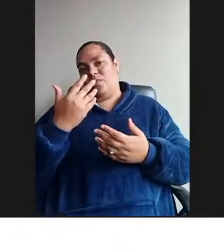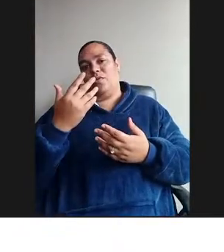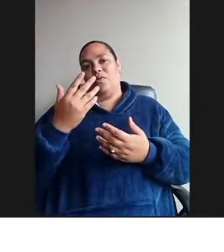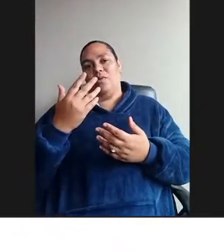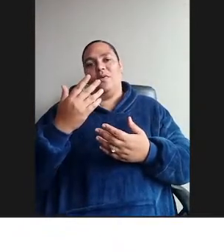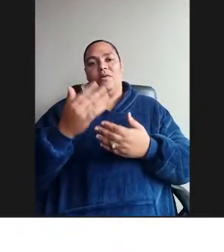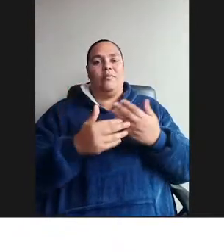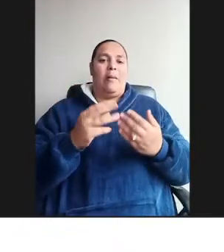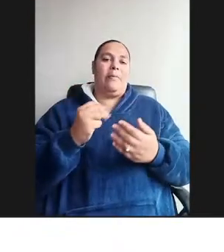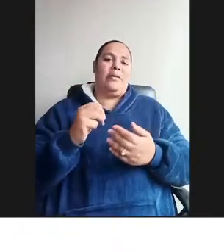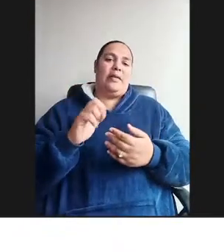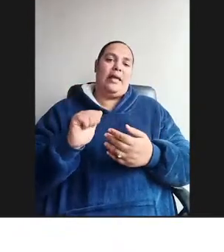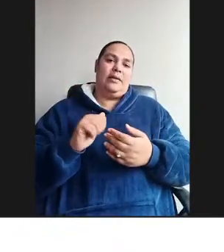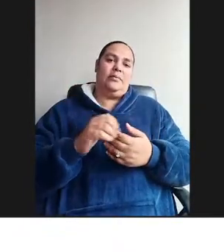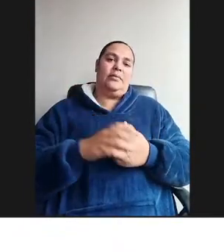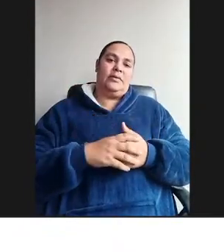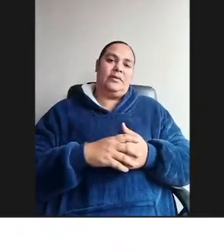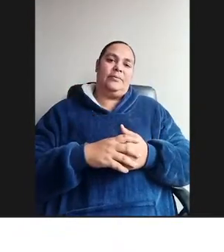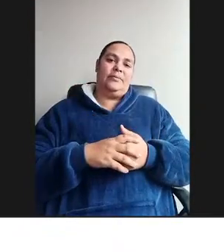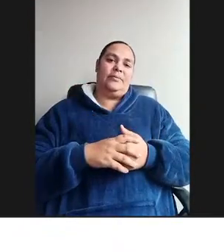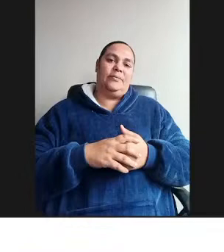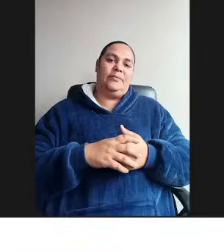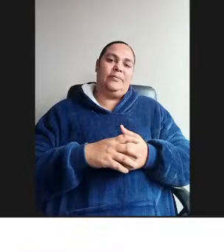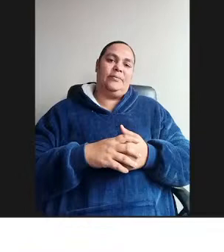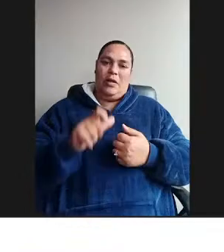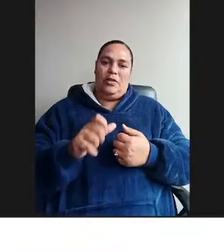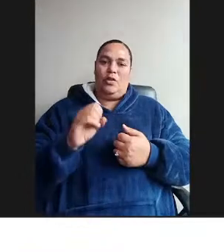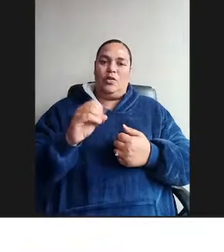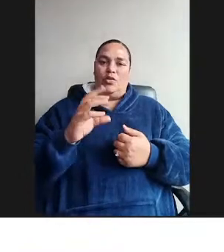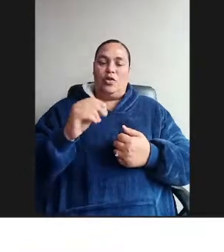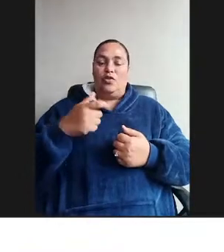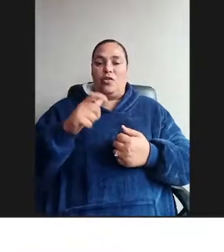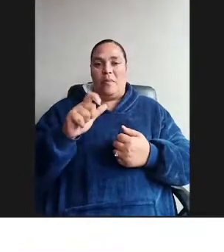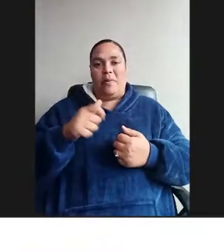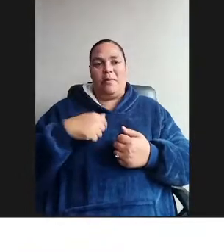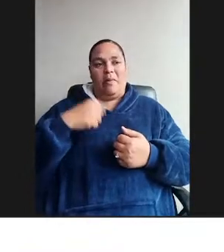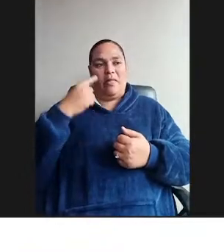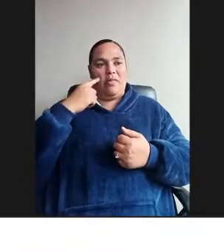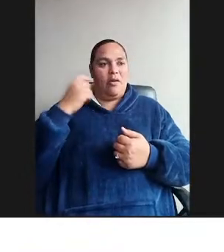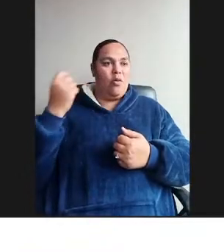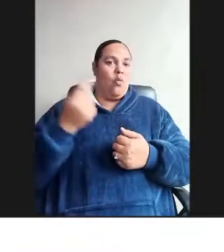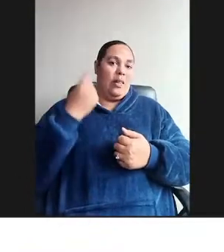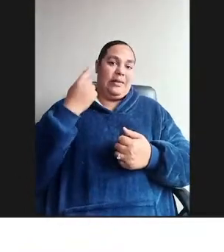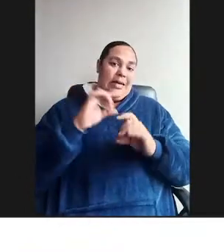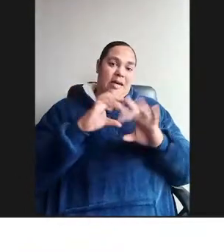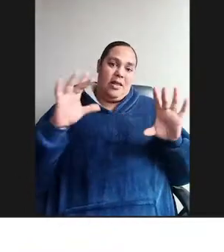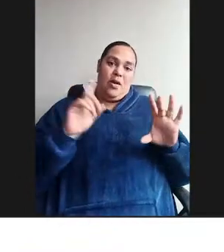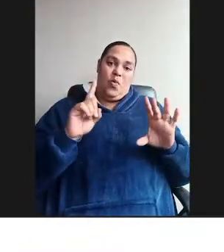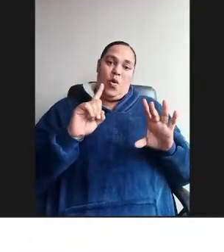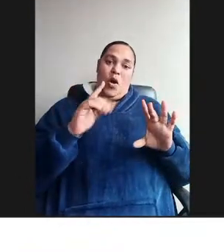Adams. Thank you, Chairperson. Chairperson, I think we would all understand that the